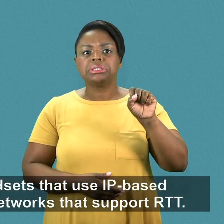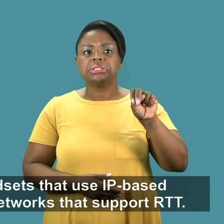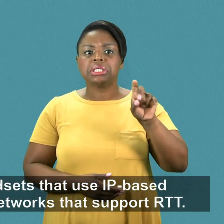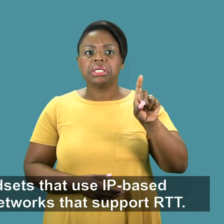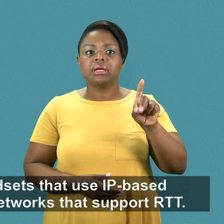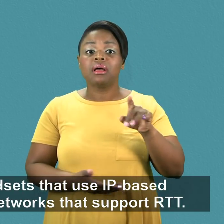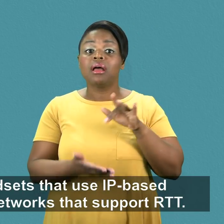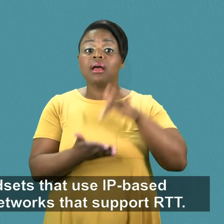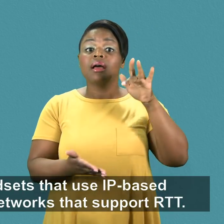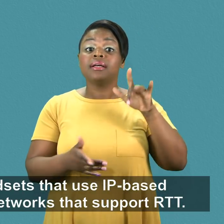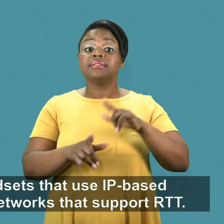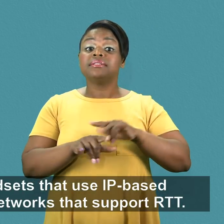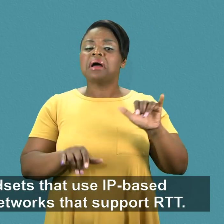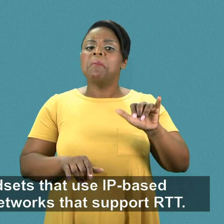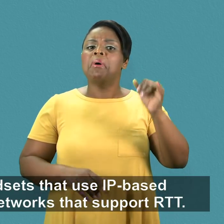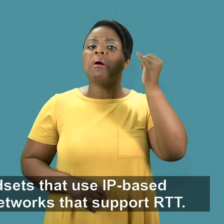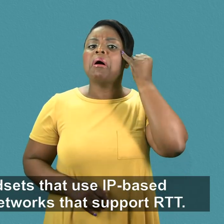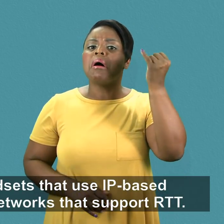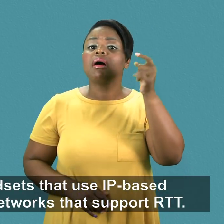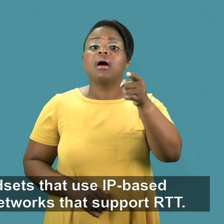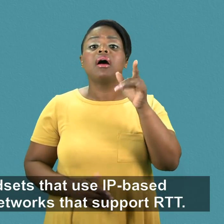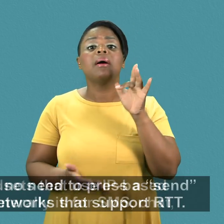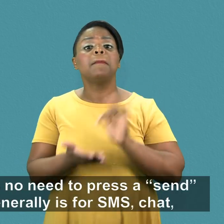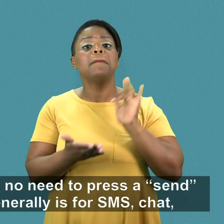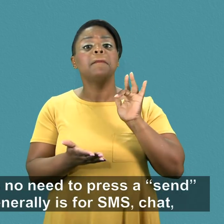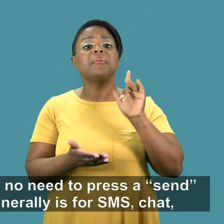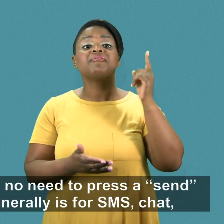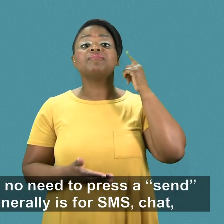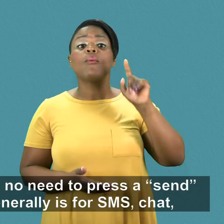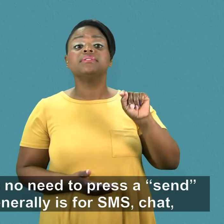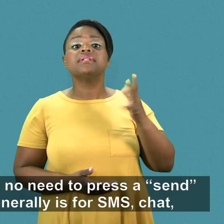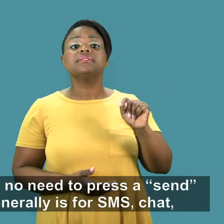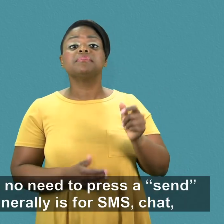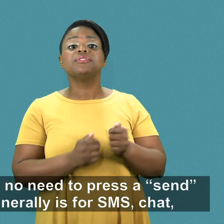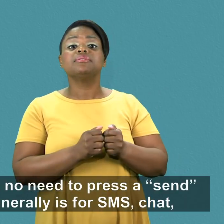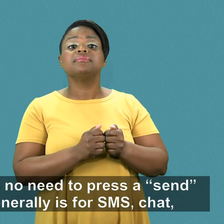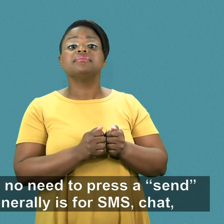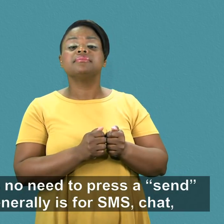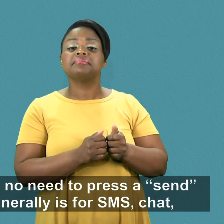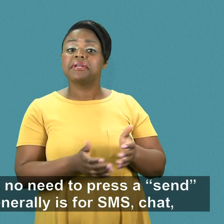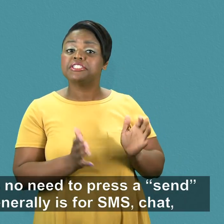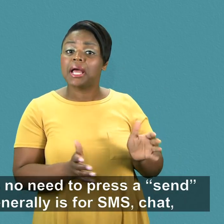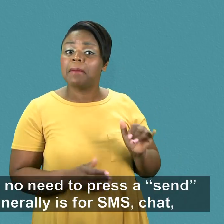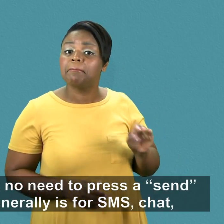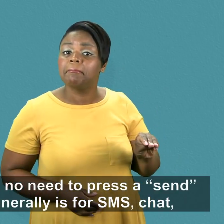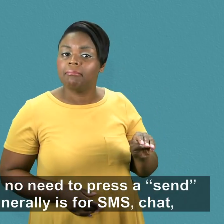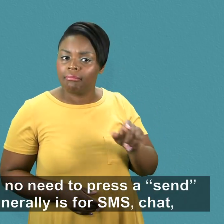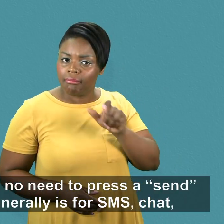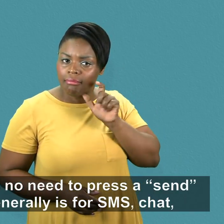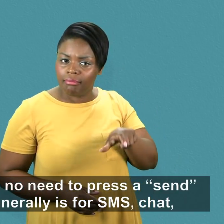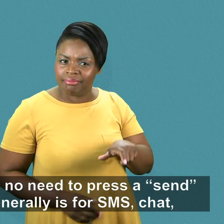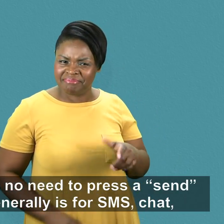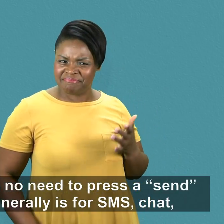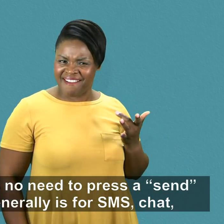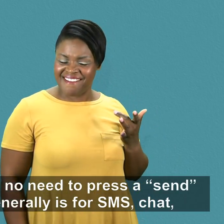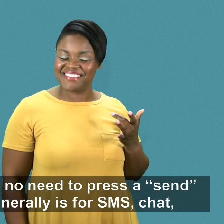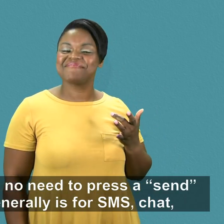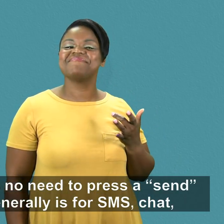on networks that support RTT. With RTT, there is no need to press a send key, as there generally is for SMS,